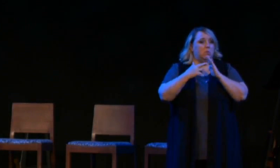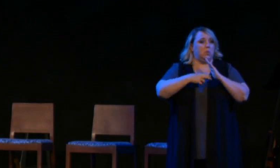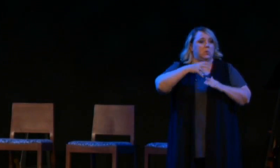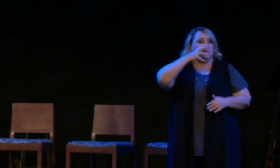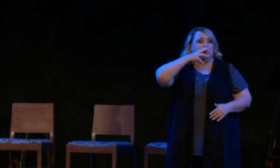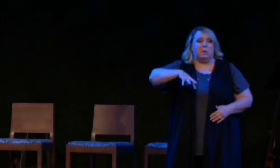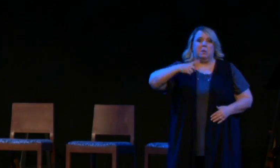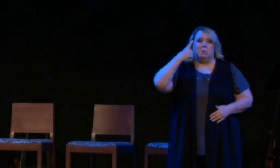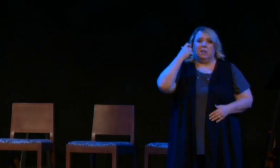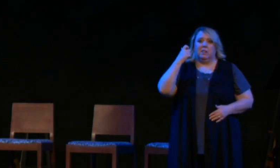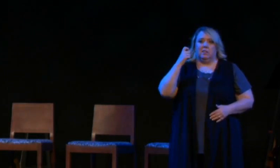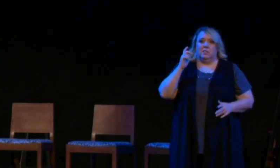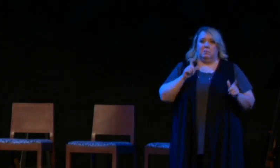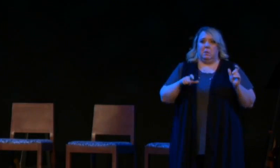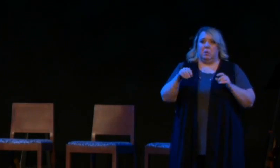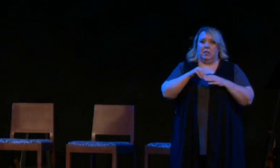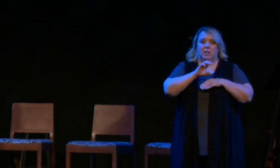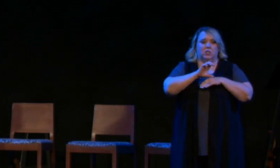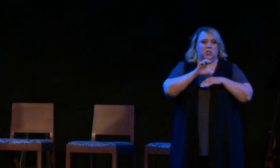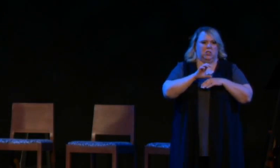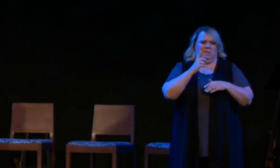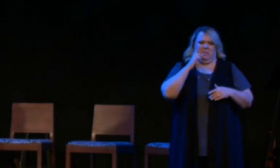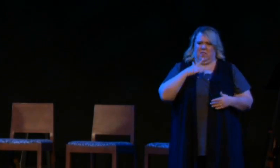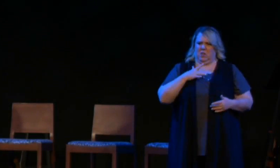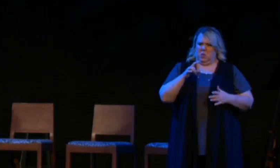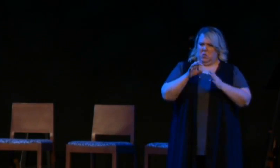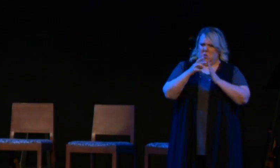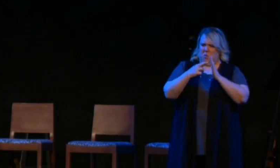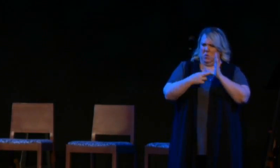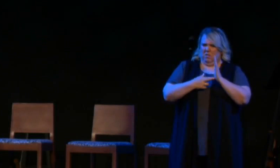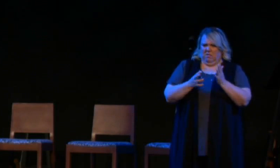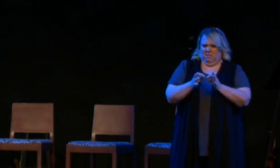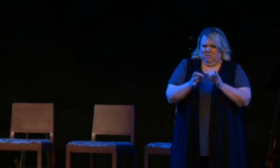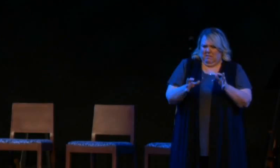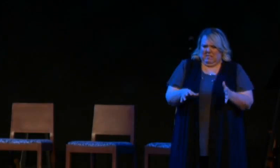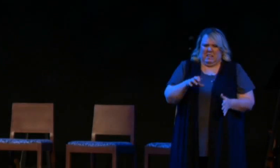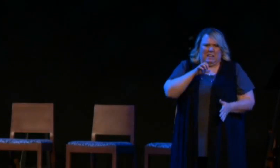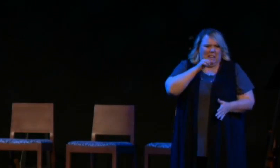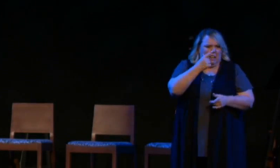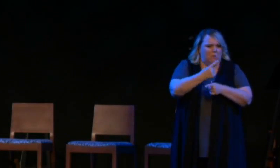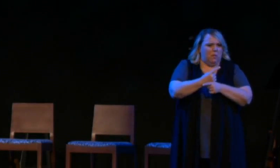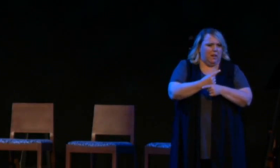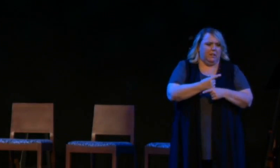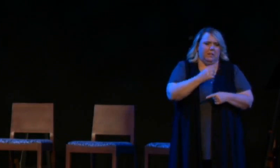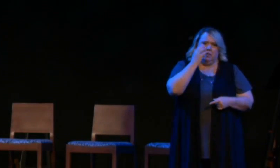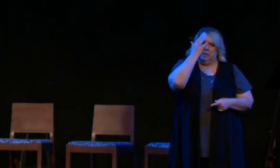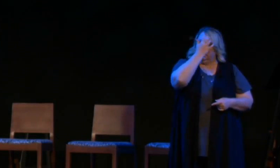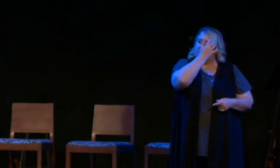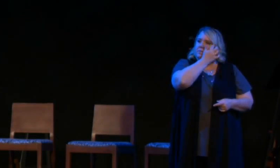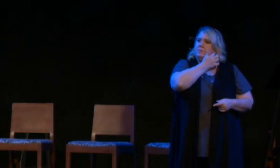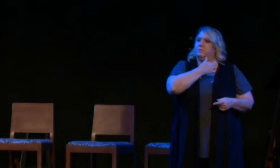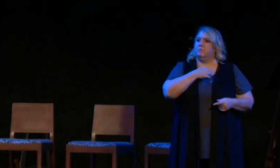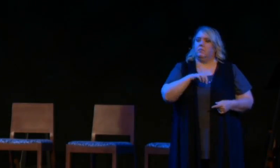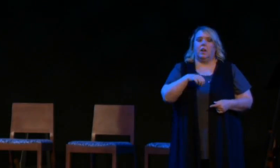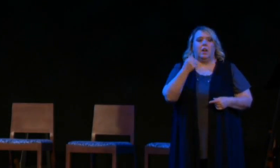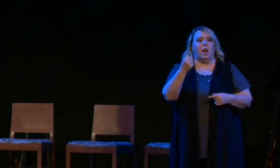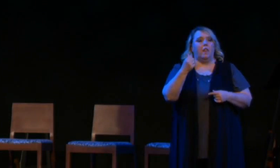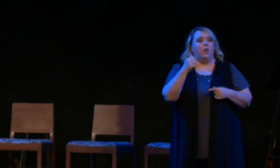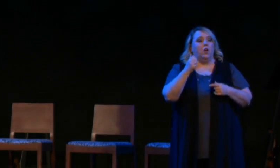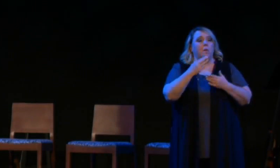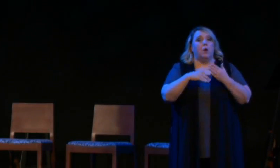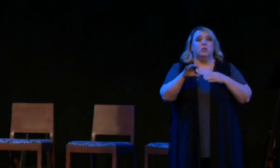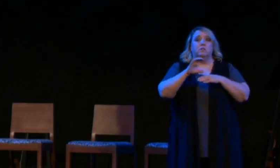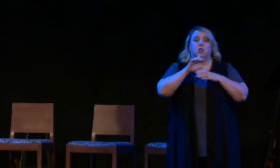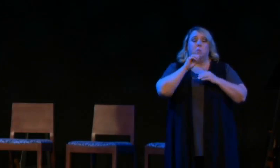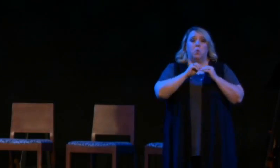considered legitimate by the people in the churches in those areas and their mission field. In other parts of the church that are in conservative parts